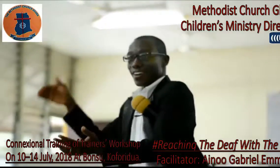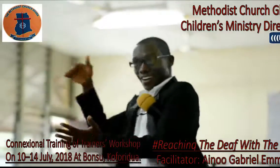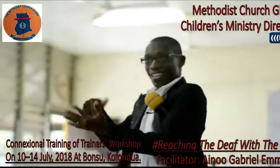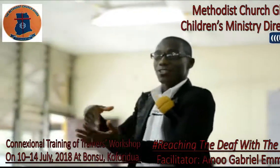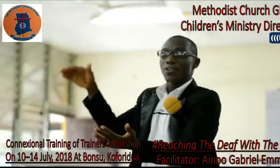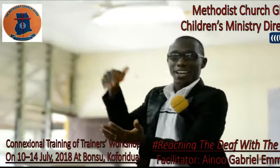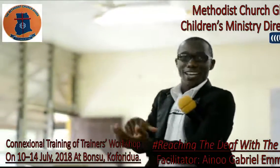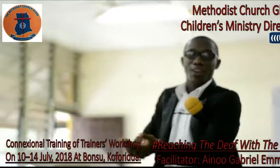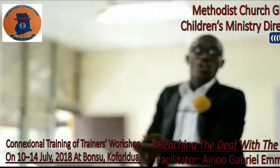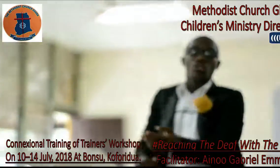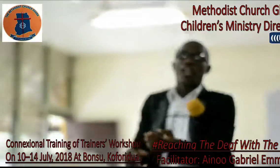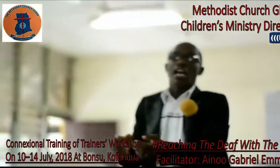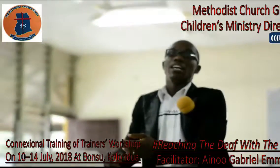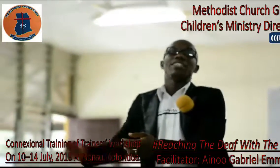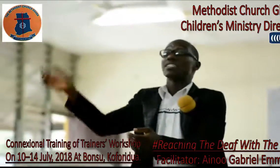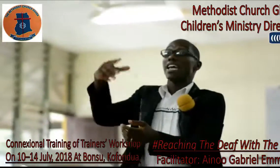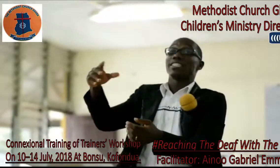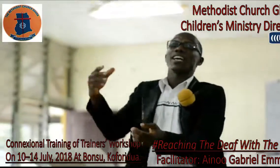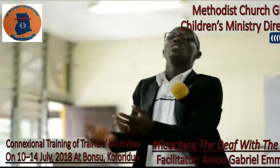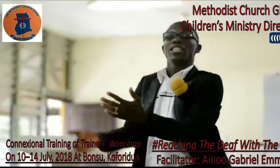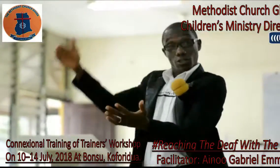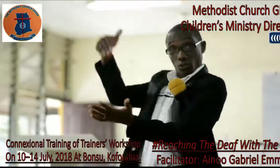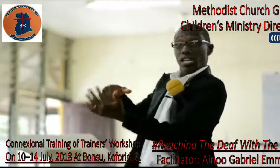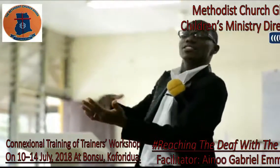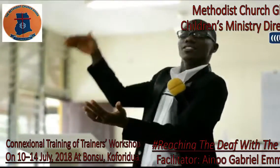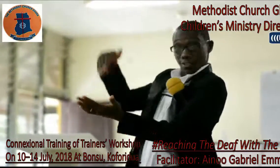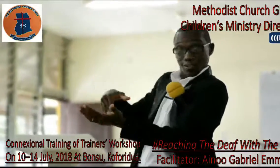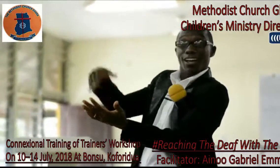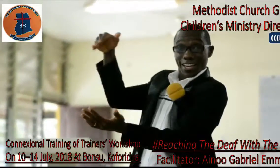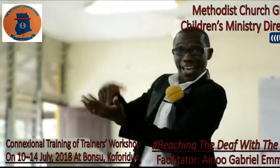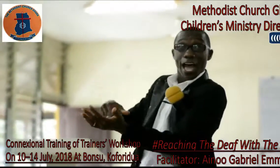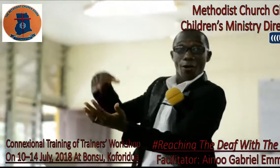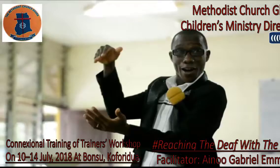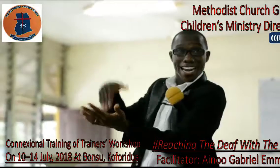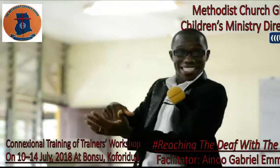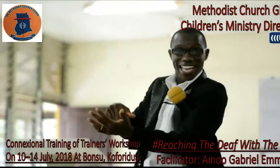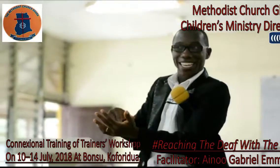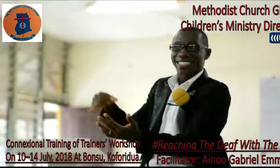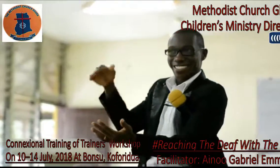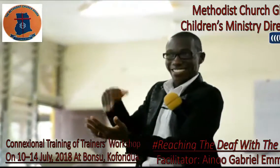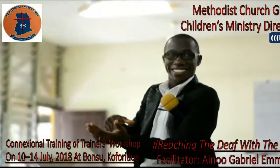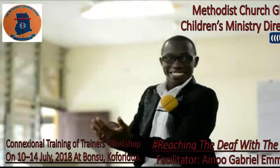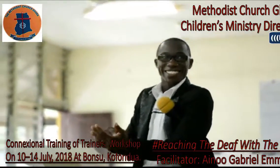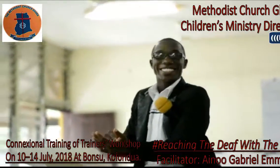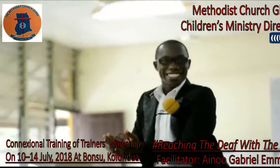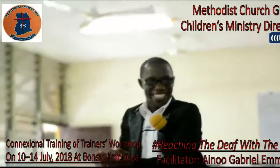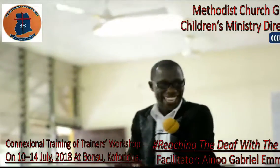Okay, so now let's say it again, you just do this, and then I will understand.